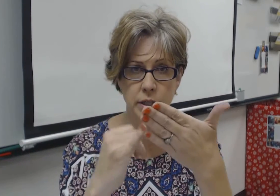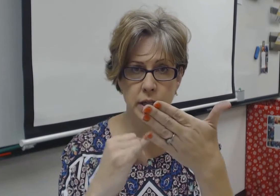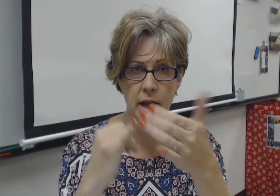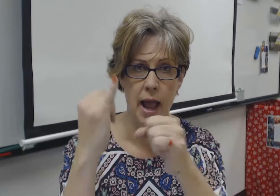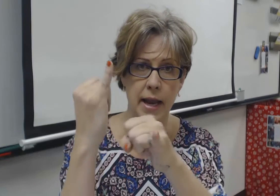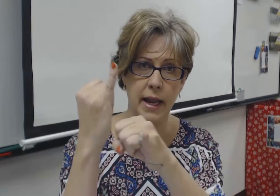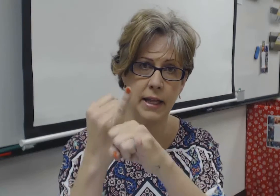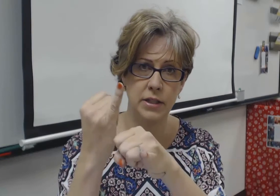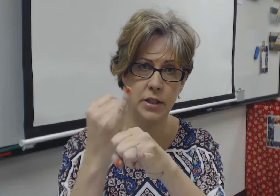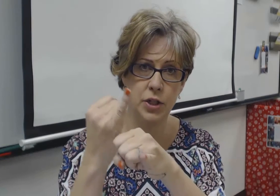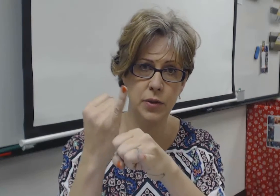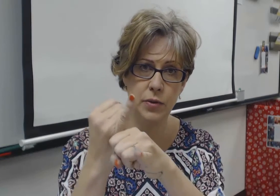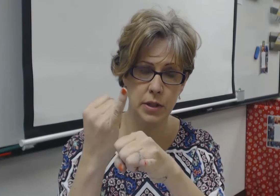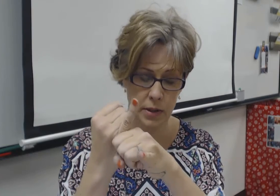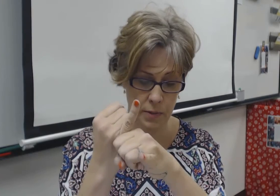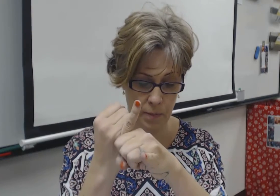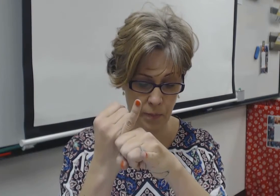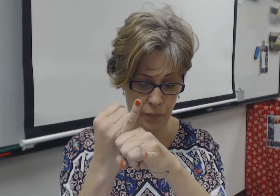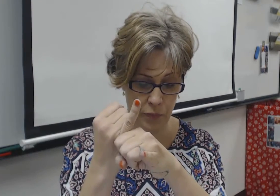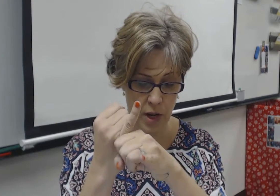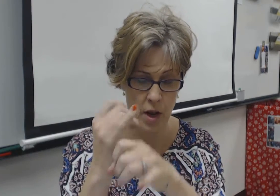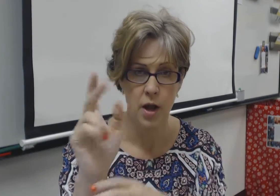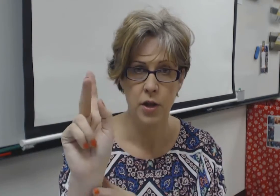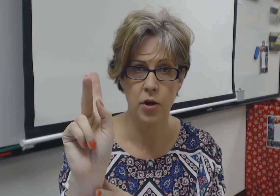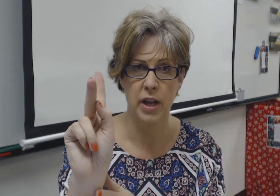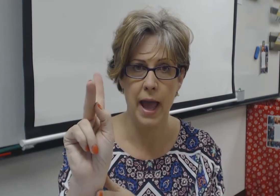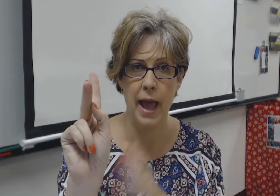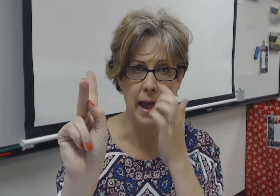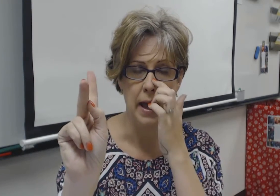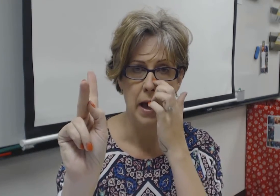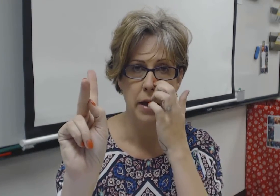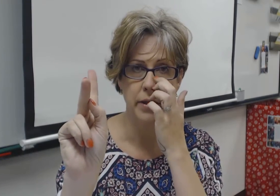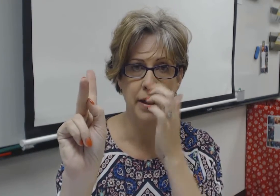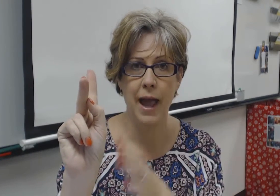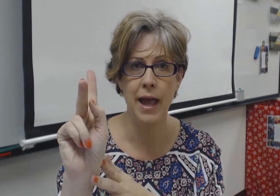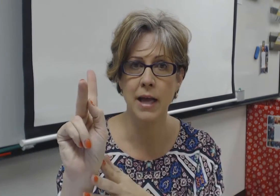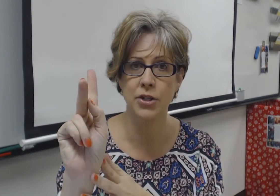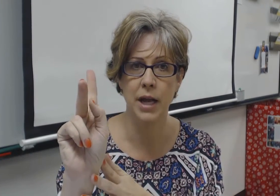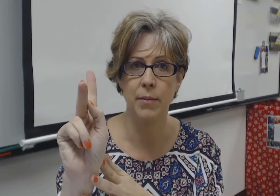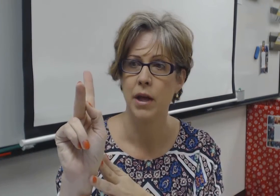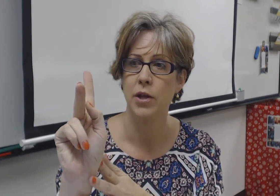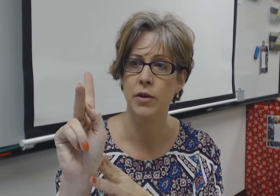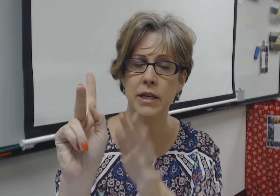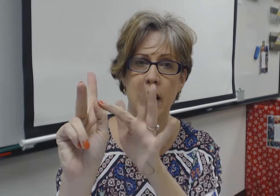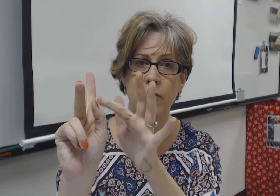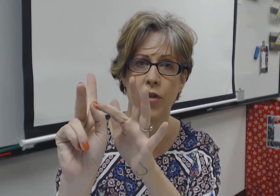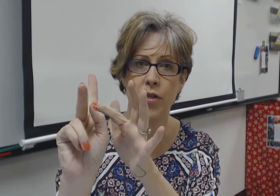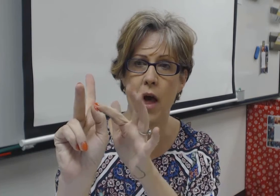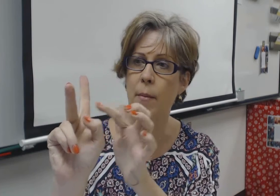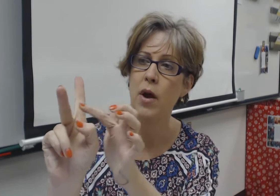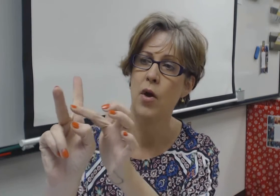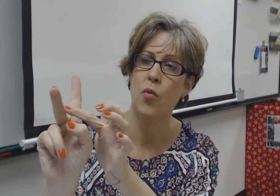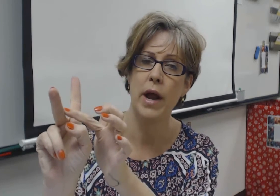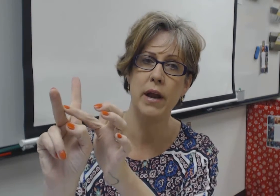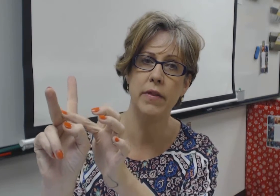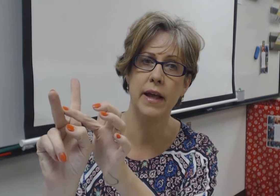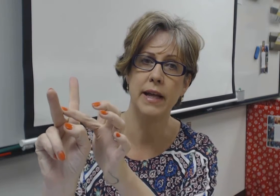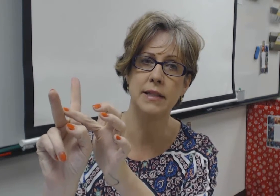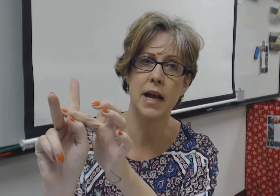art, and institute. Your K, the K hand shape, you need to have your thumb right on the inside